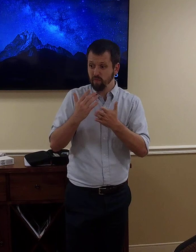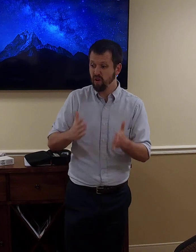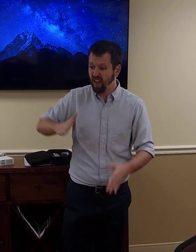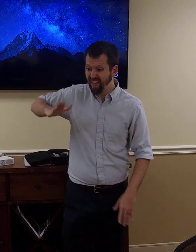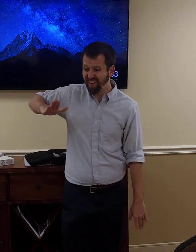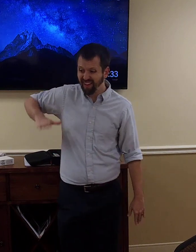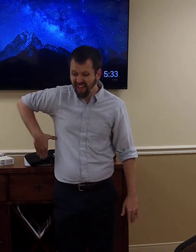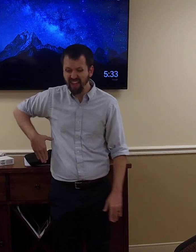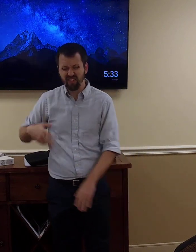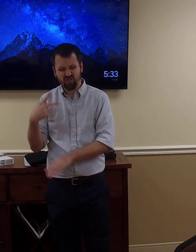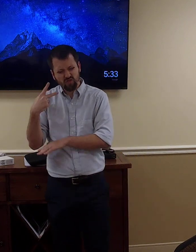helper.